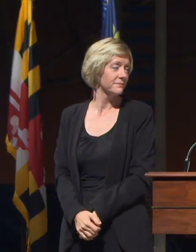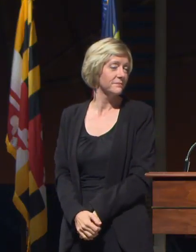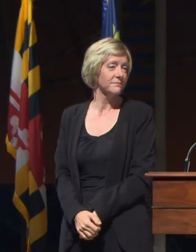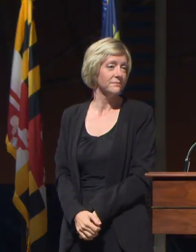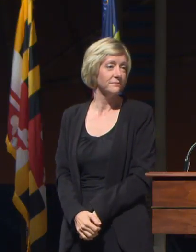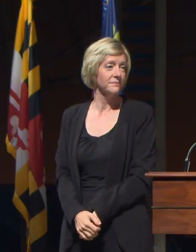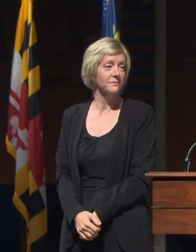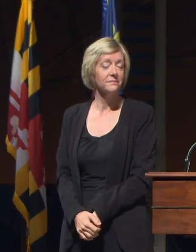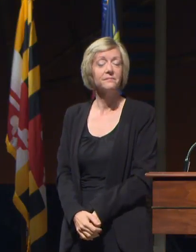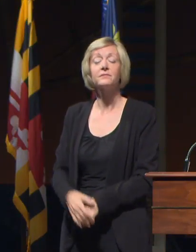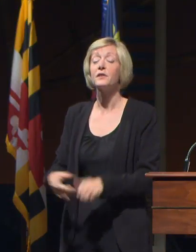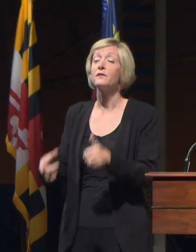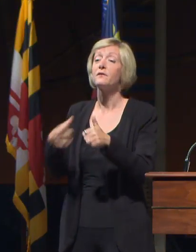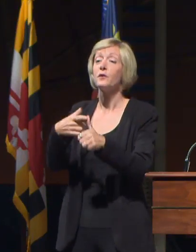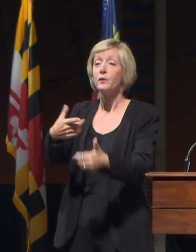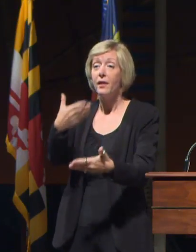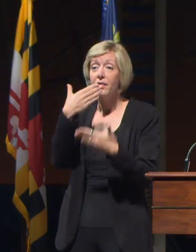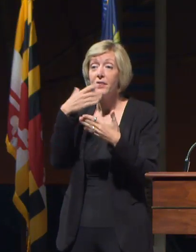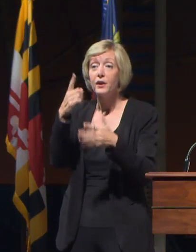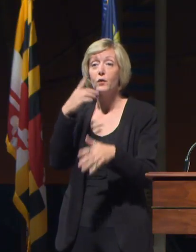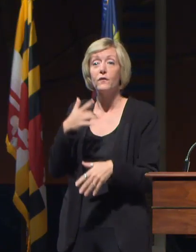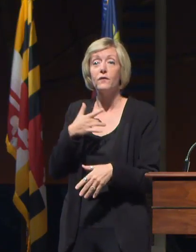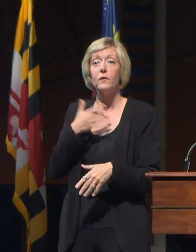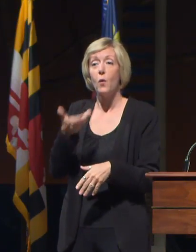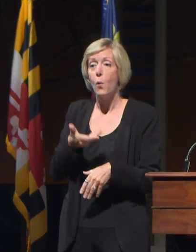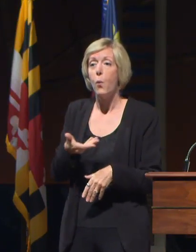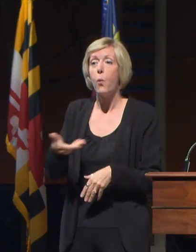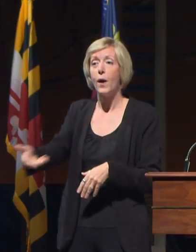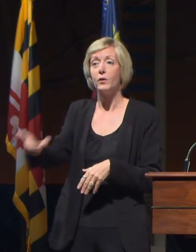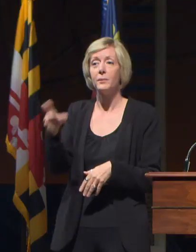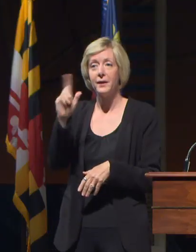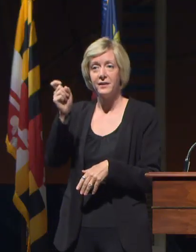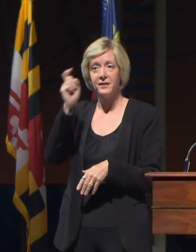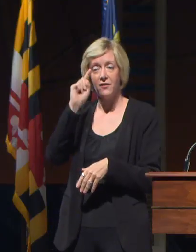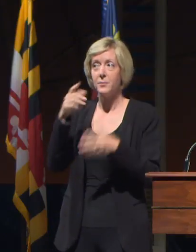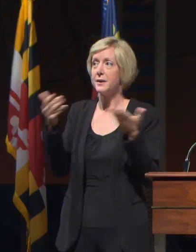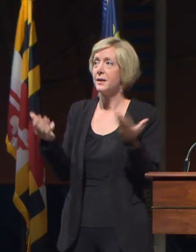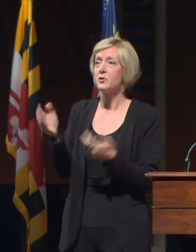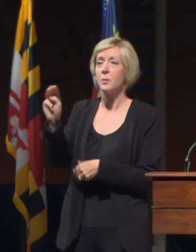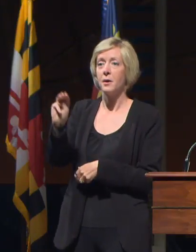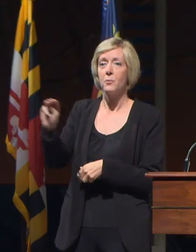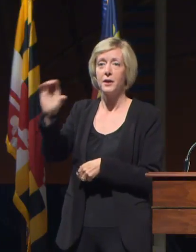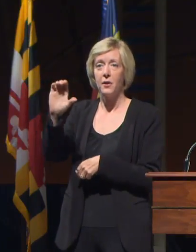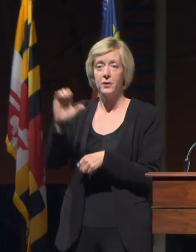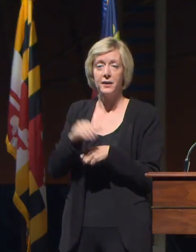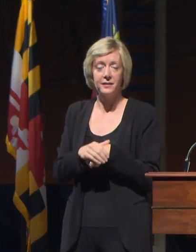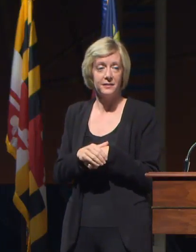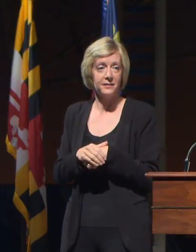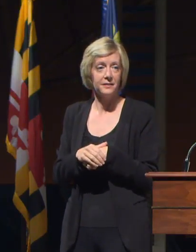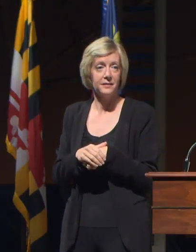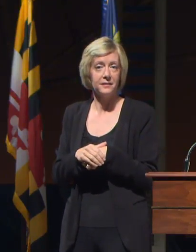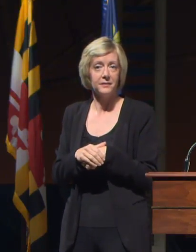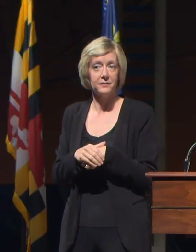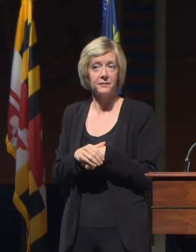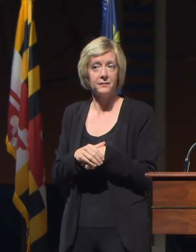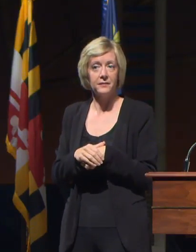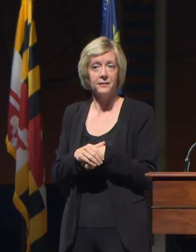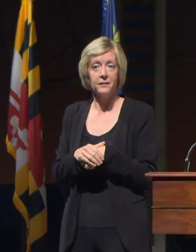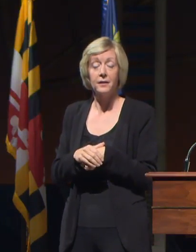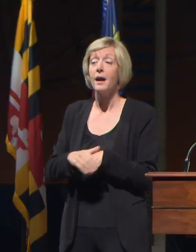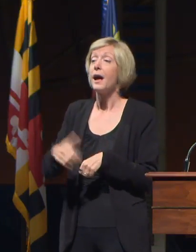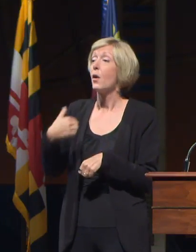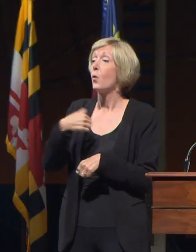I would like to thank you for welcoming all of us to Montgomery County and note that we're